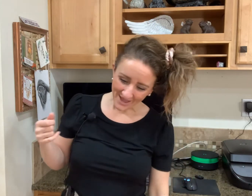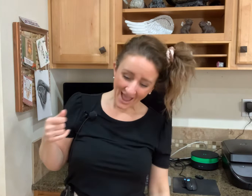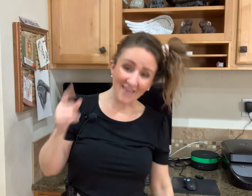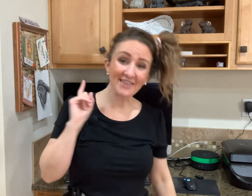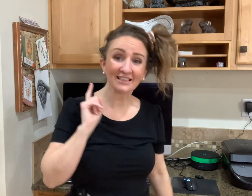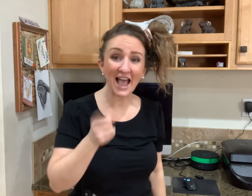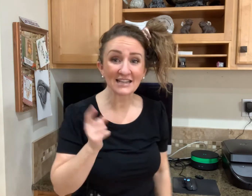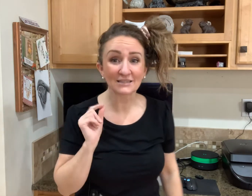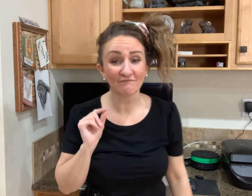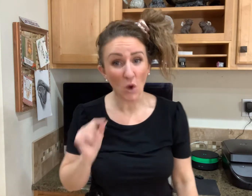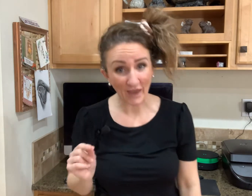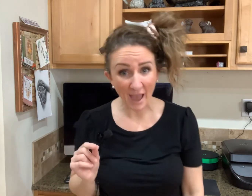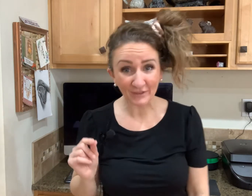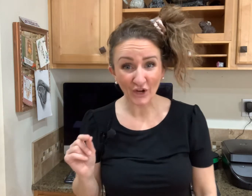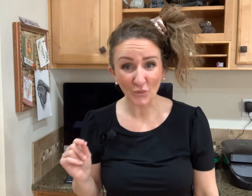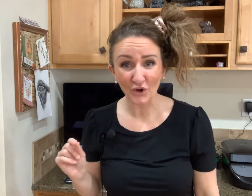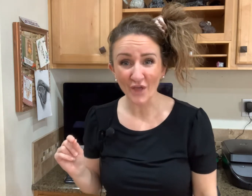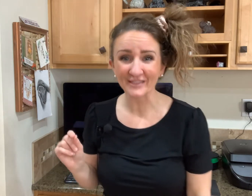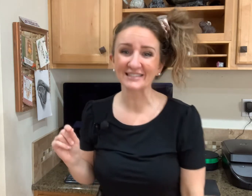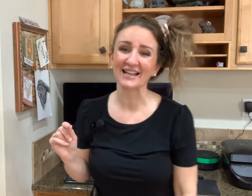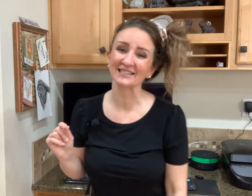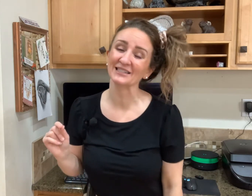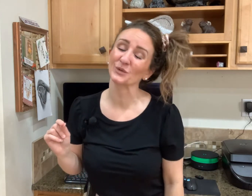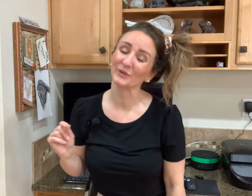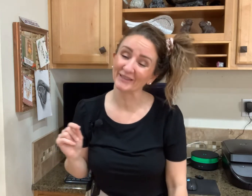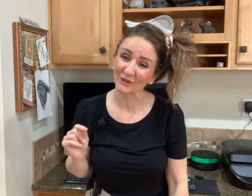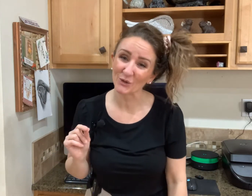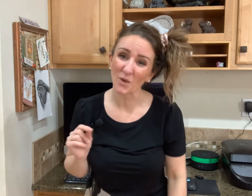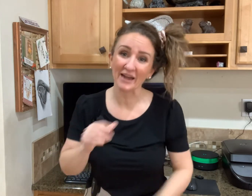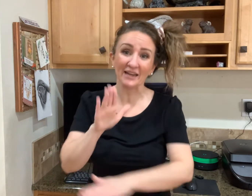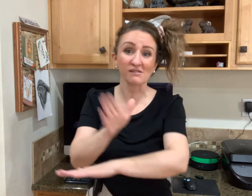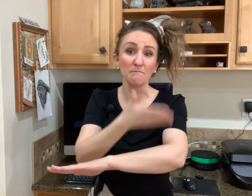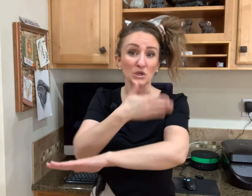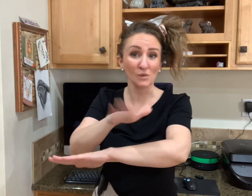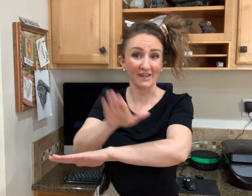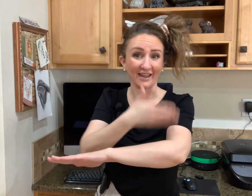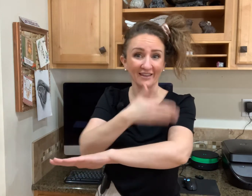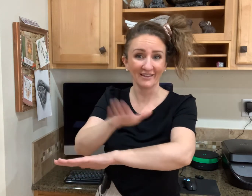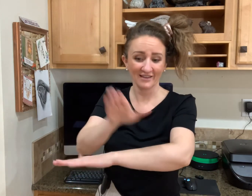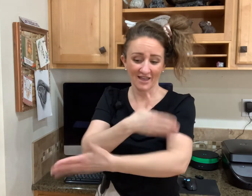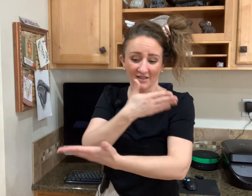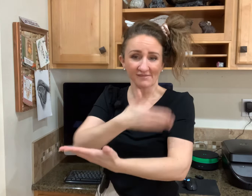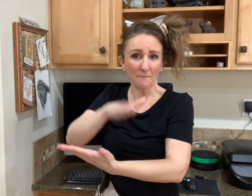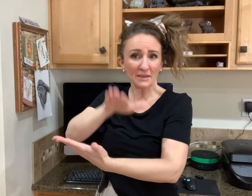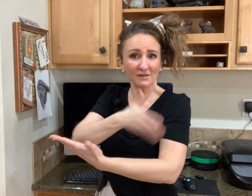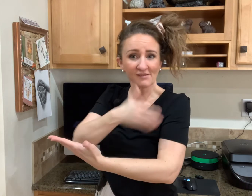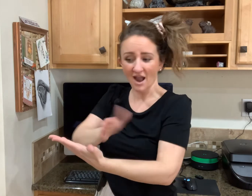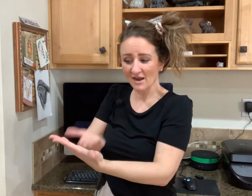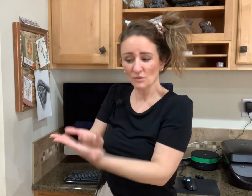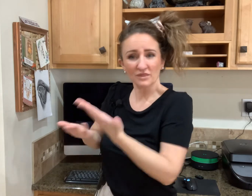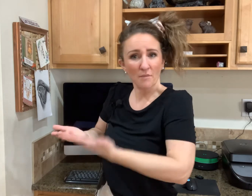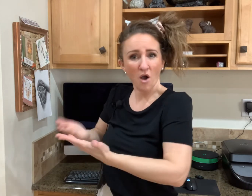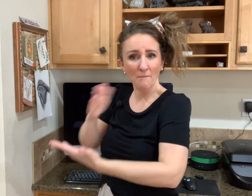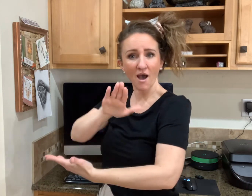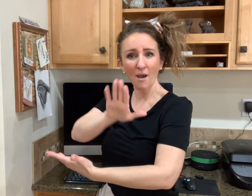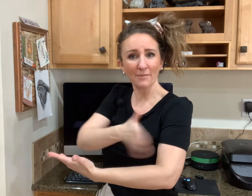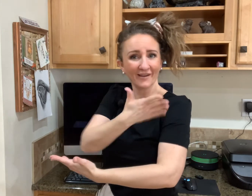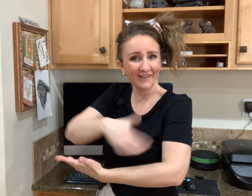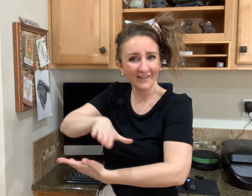And then the last vocabulary word on this lesson is a really good one, and it's music. Some people sign with the palm up.